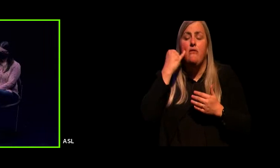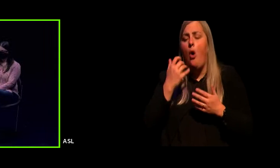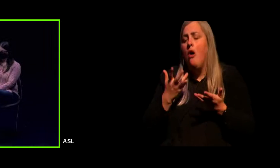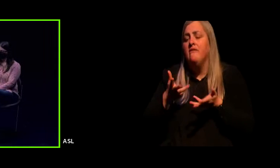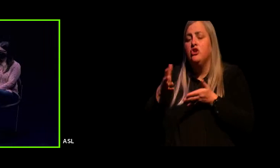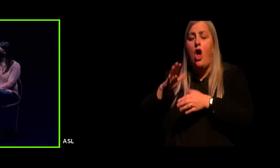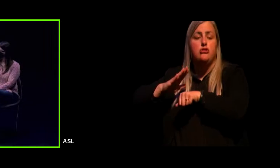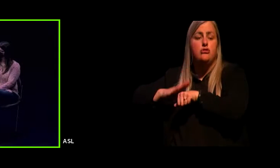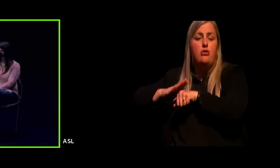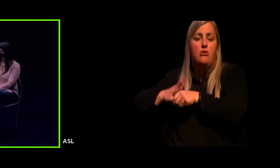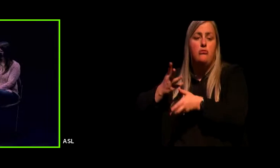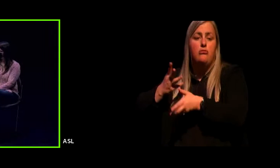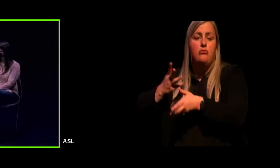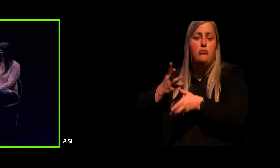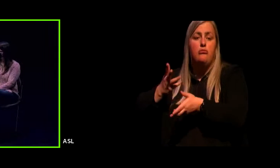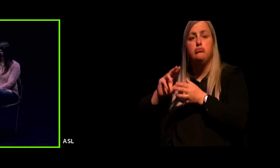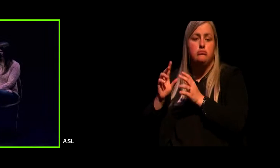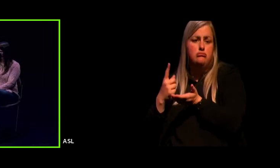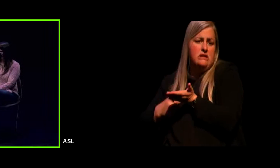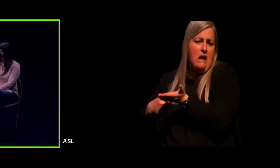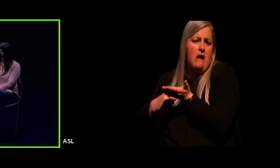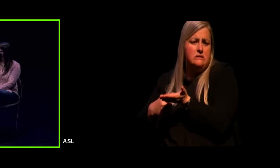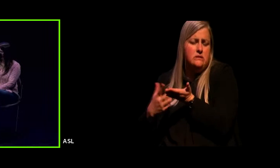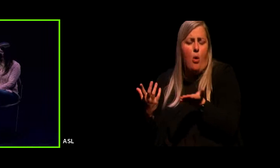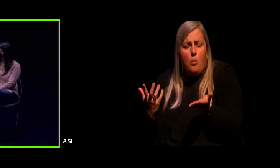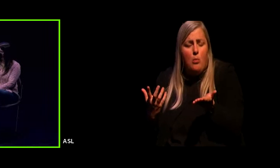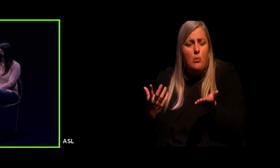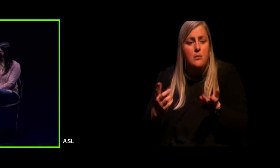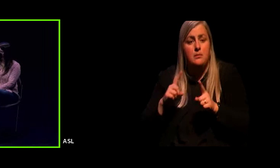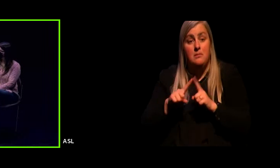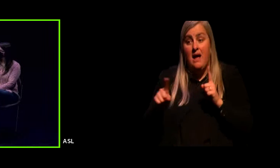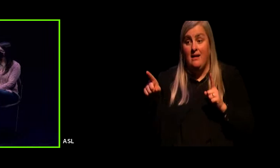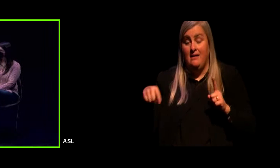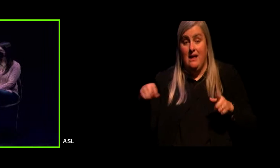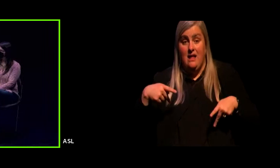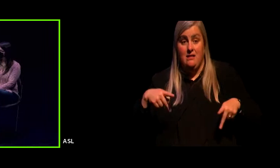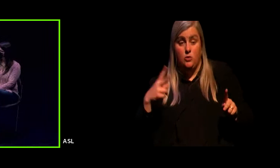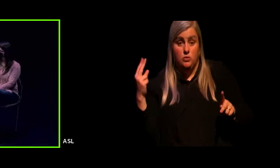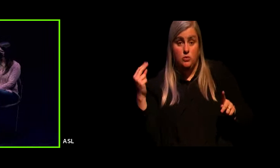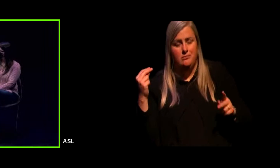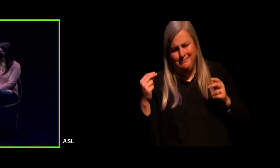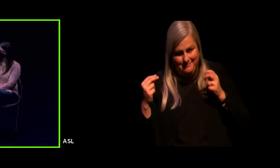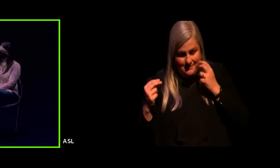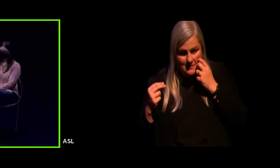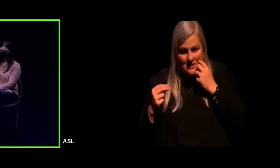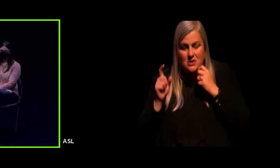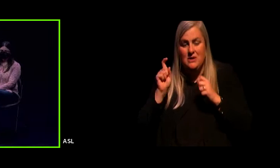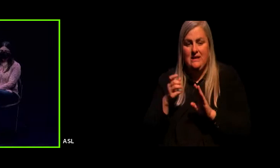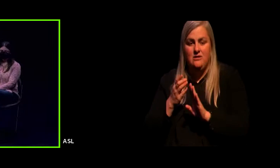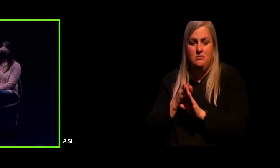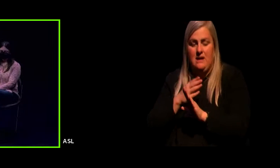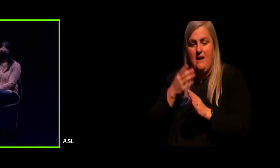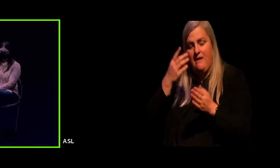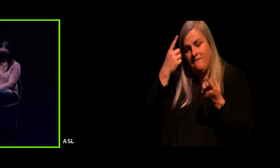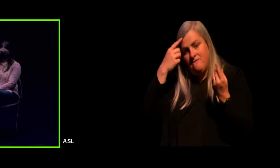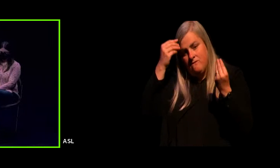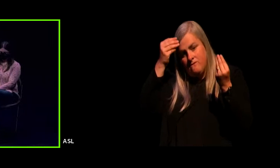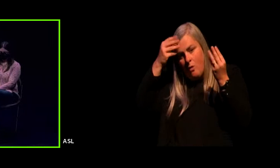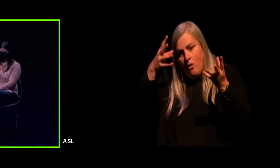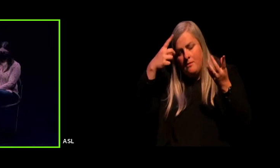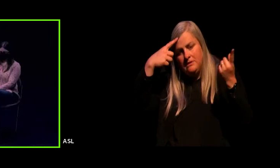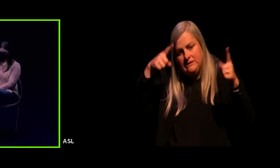it. So I think fundamentally we need to have that conversation about consent, free, prior, and informed consent, and